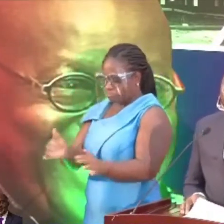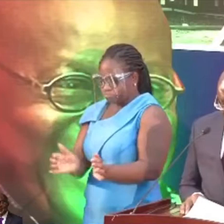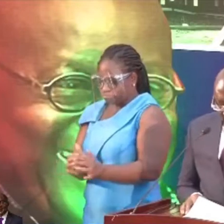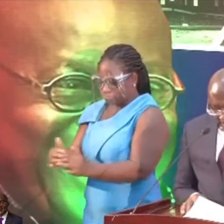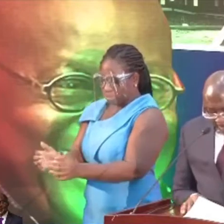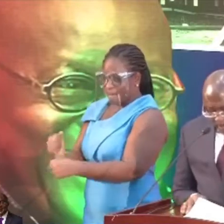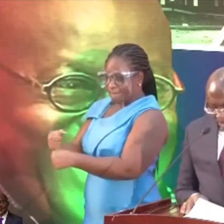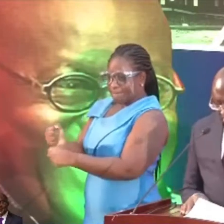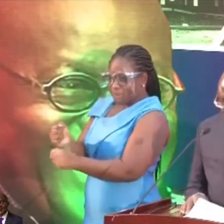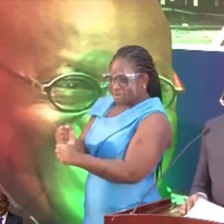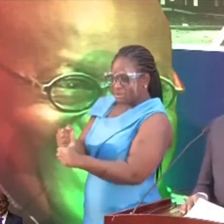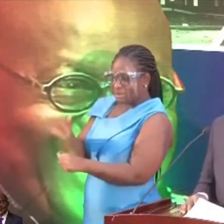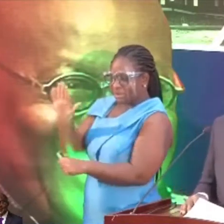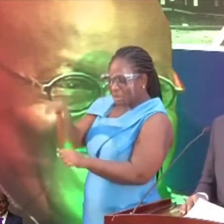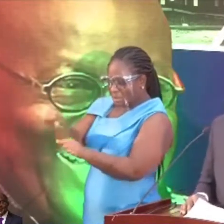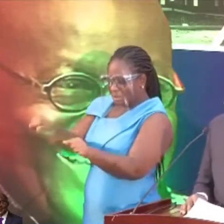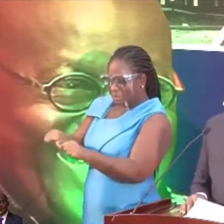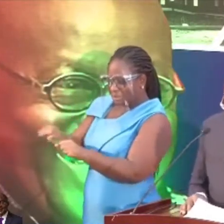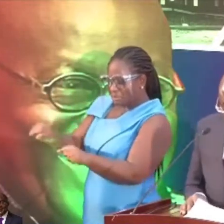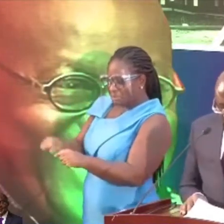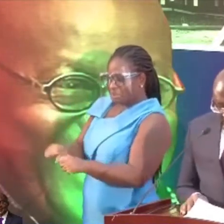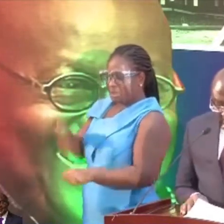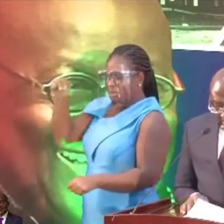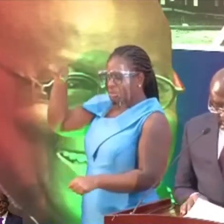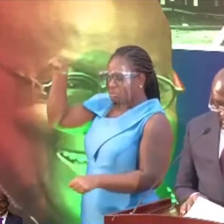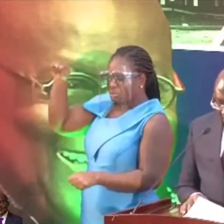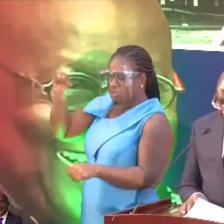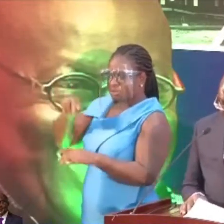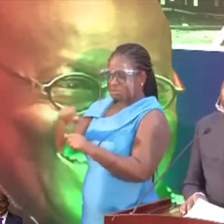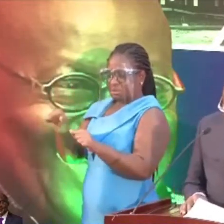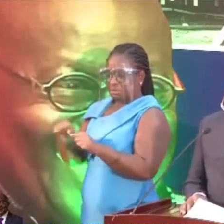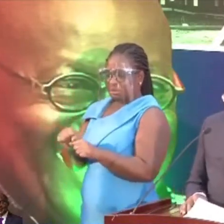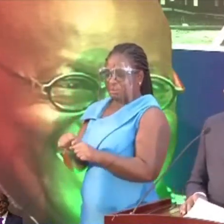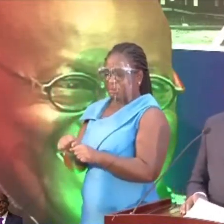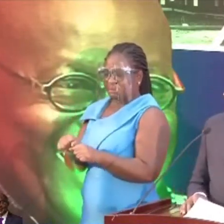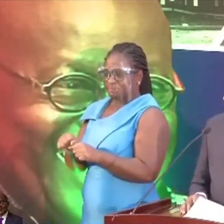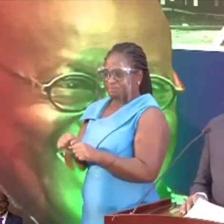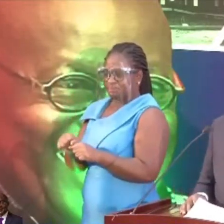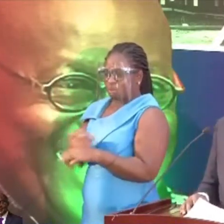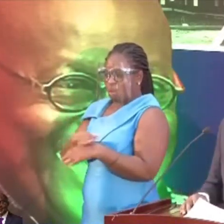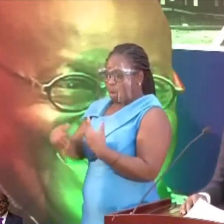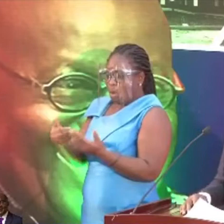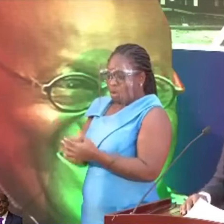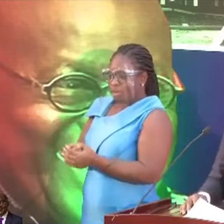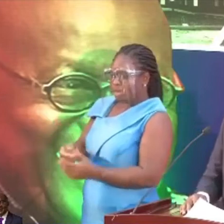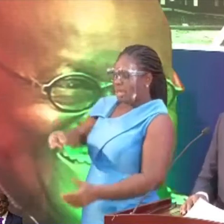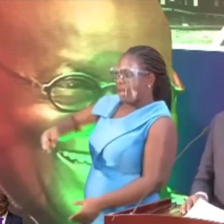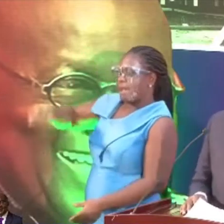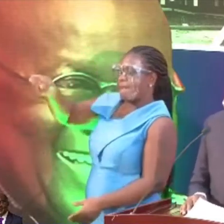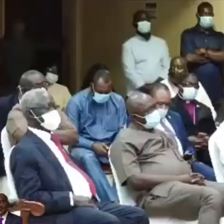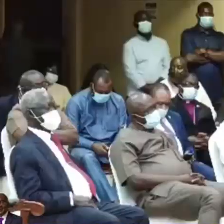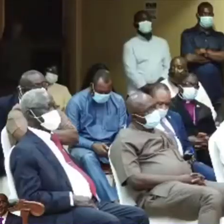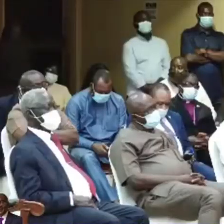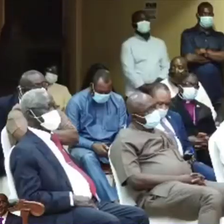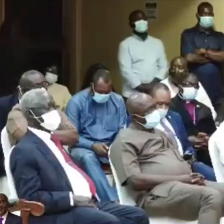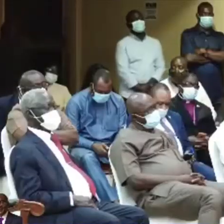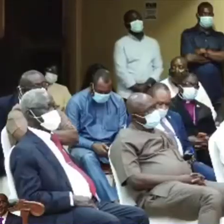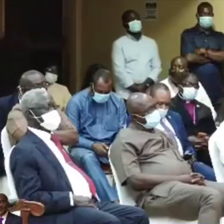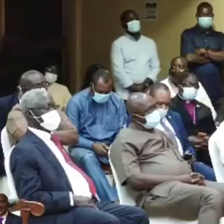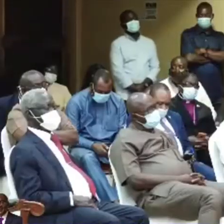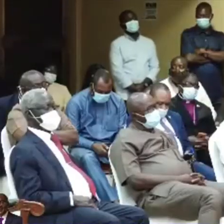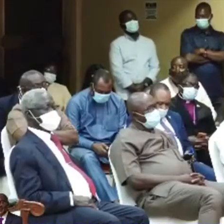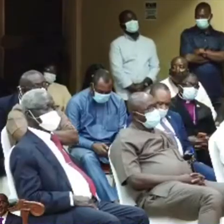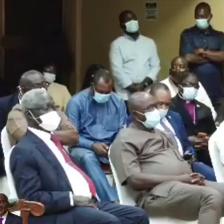at Dafiama, Busie, Laura, Sisala West, Nandom, and Jirapa districts, all in the Upper West. We're drilling 30 boreholes for